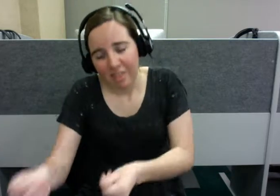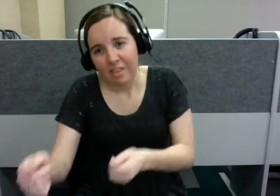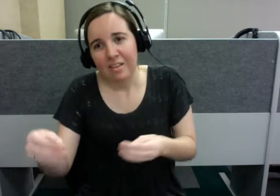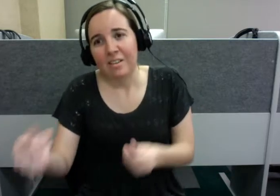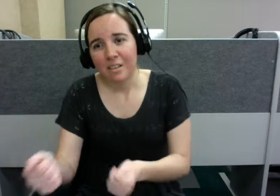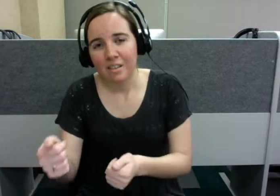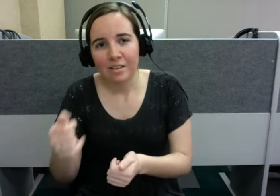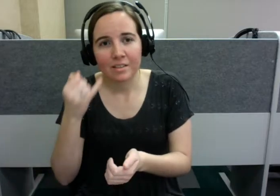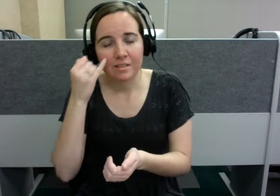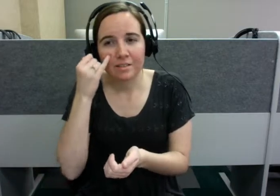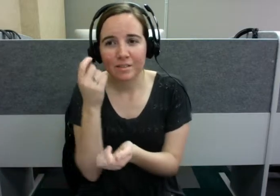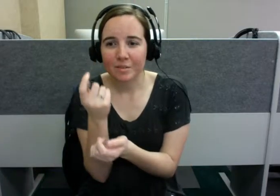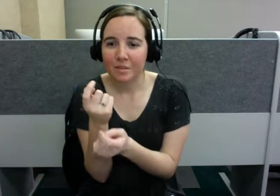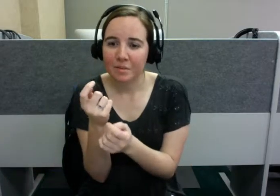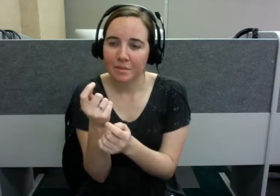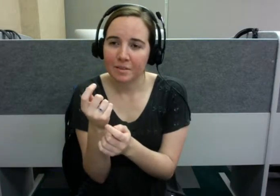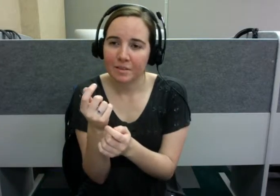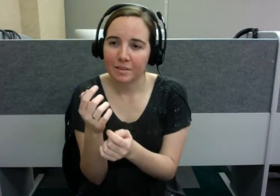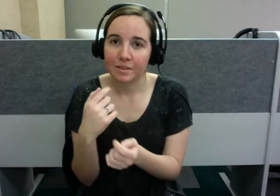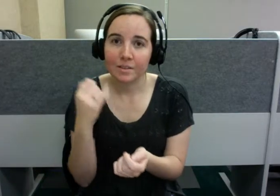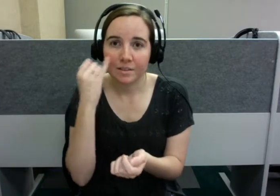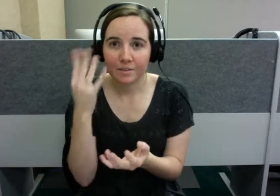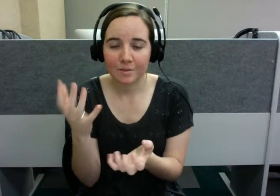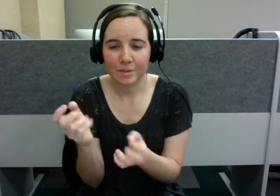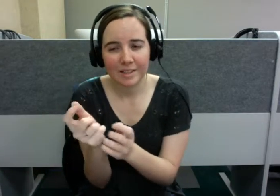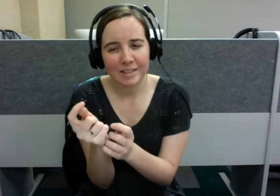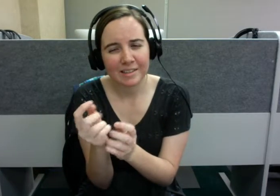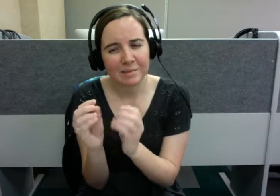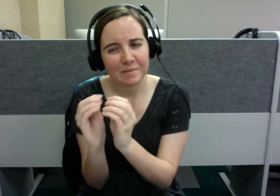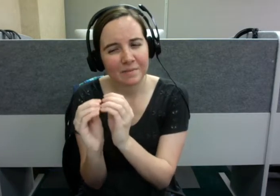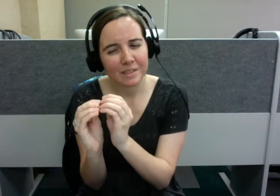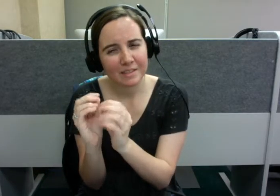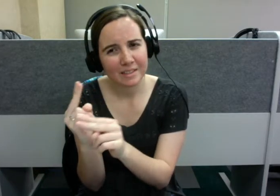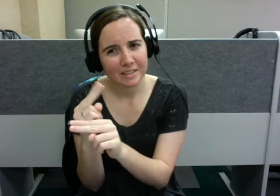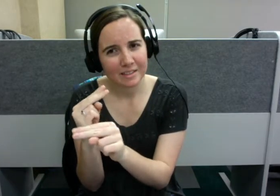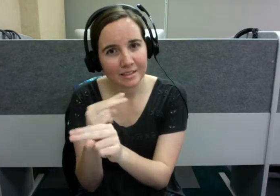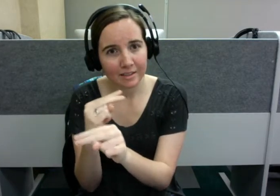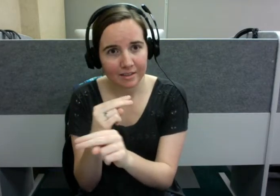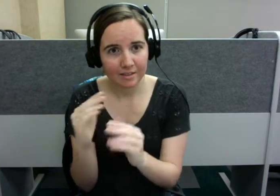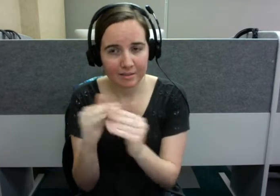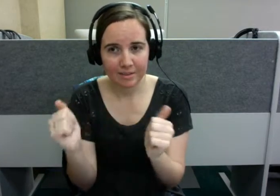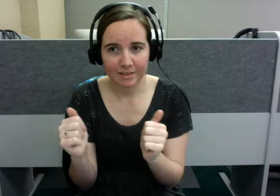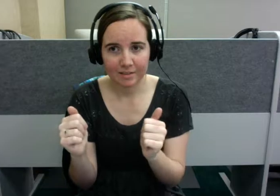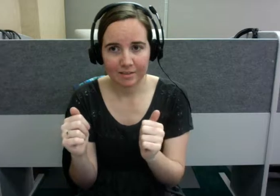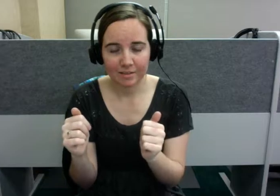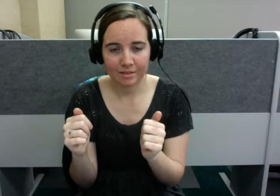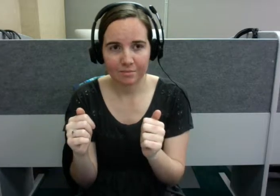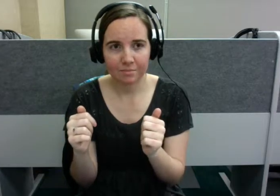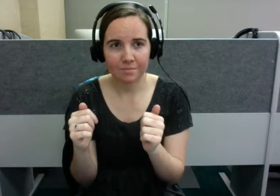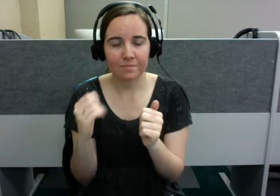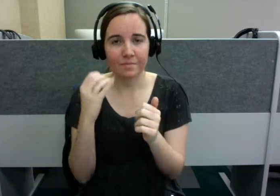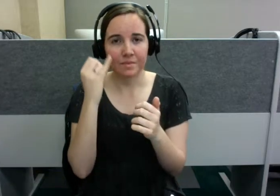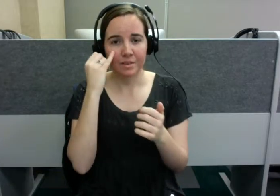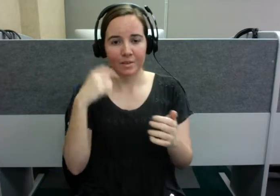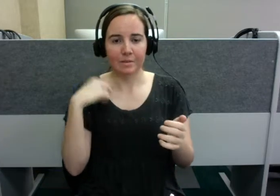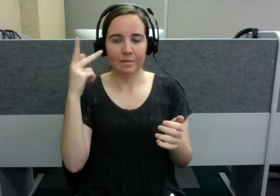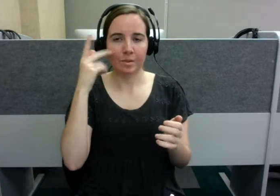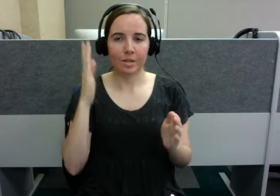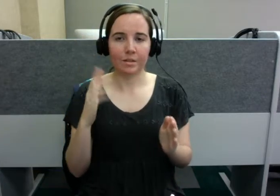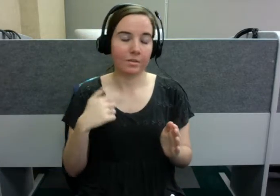the infrastructure, which is currently rated at a D-. So if I were running for anything, and I'm